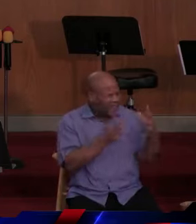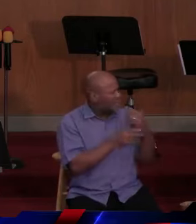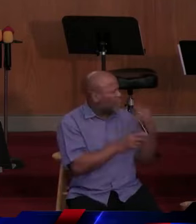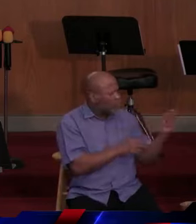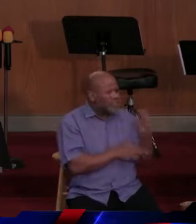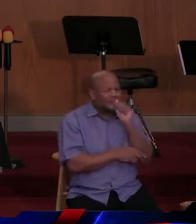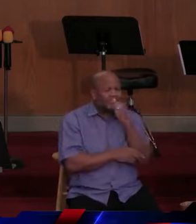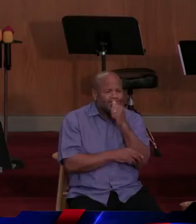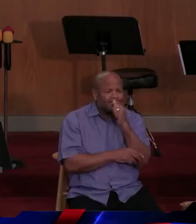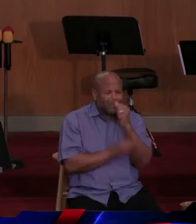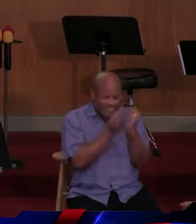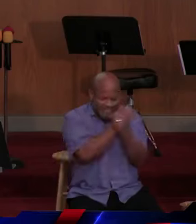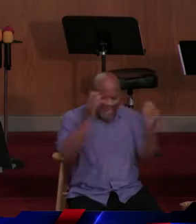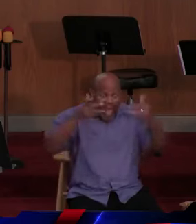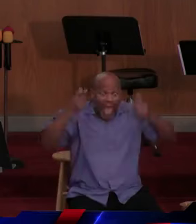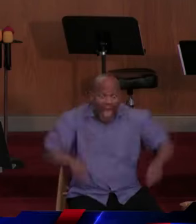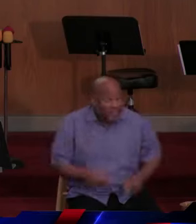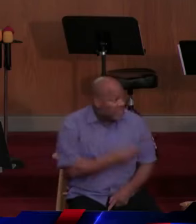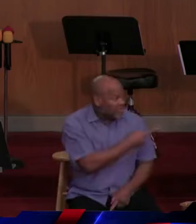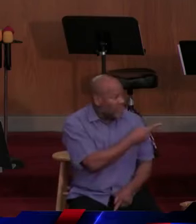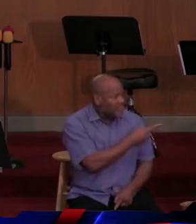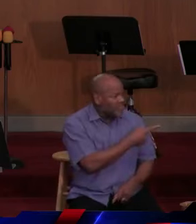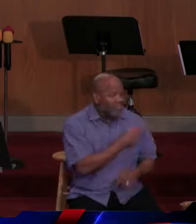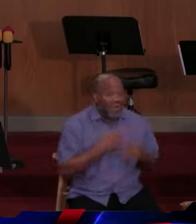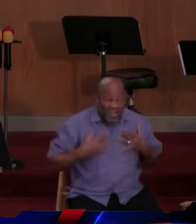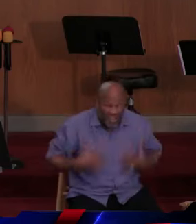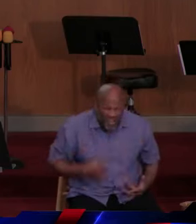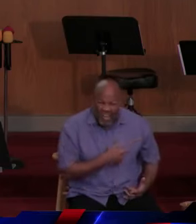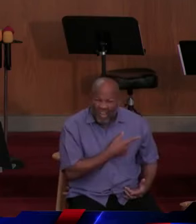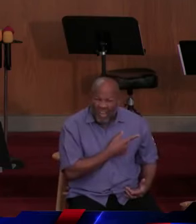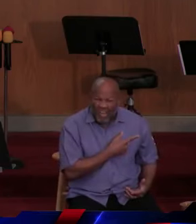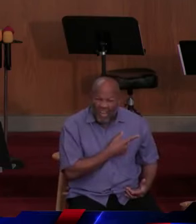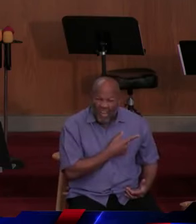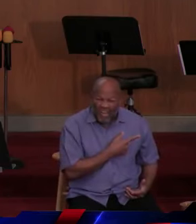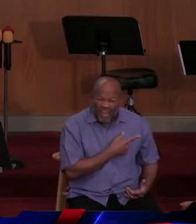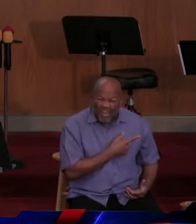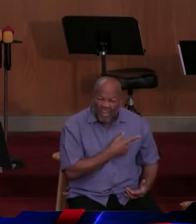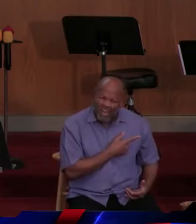suffering Messiah. And when it happens, they're discouraged.